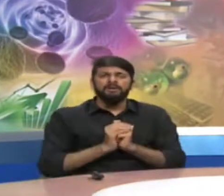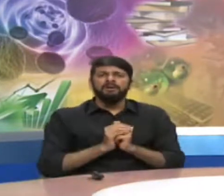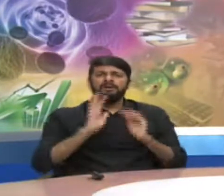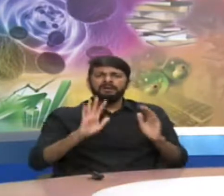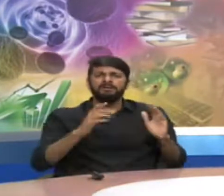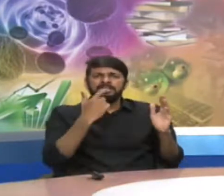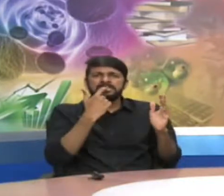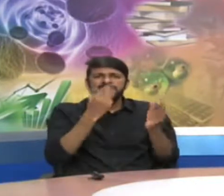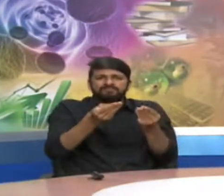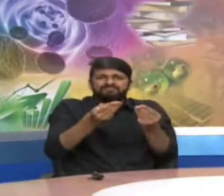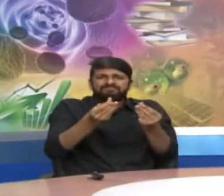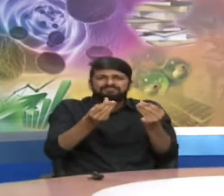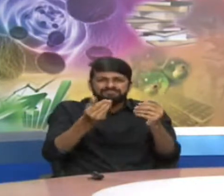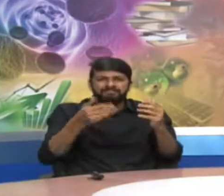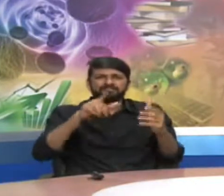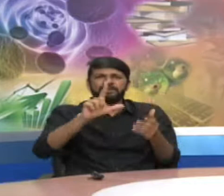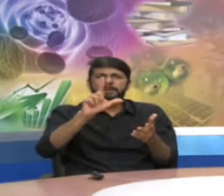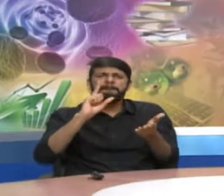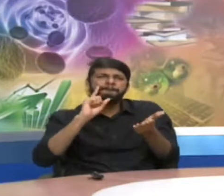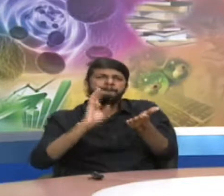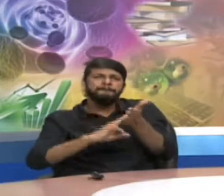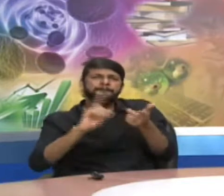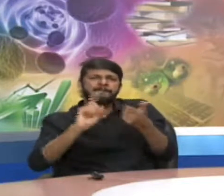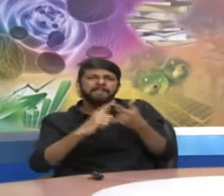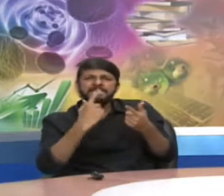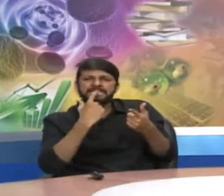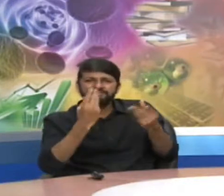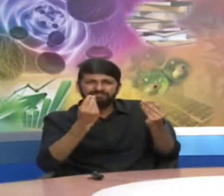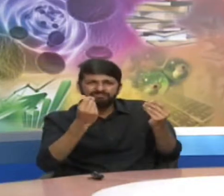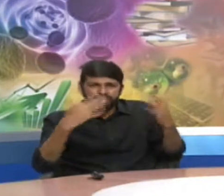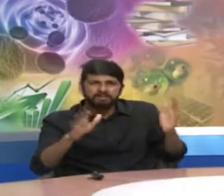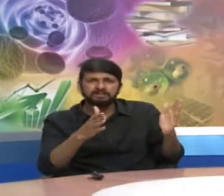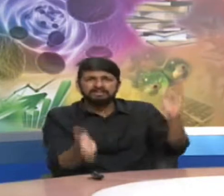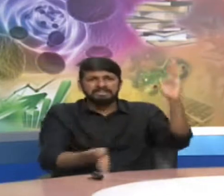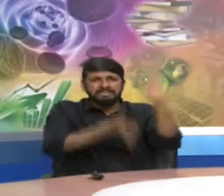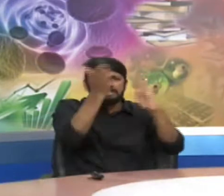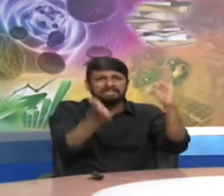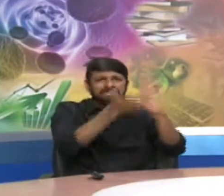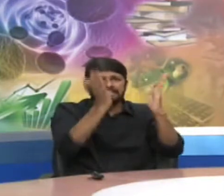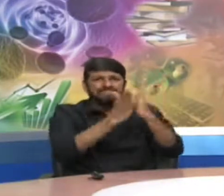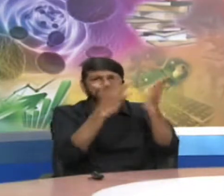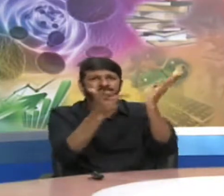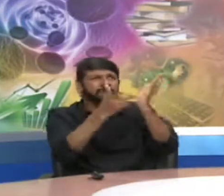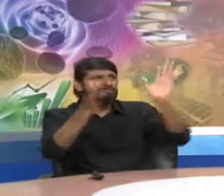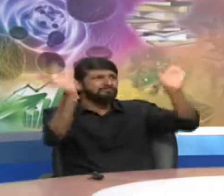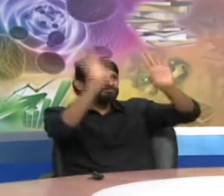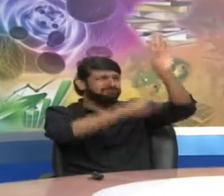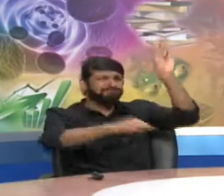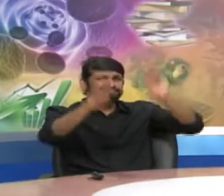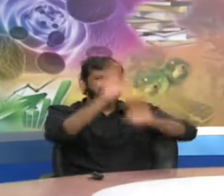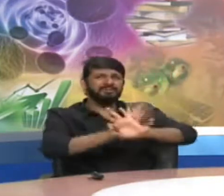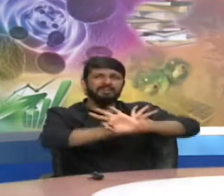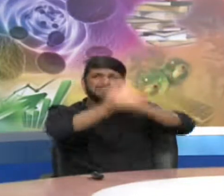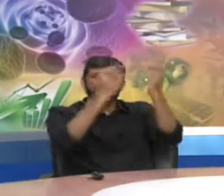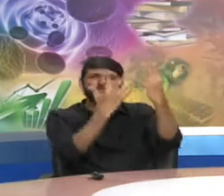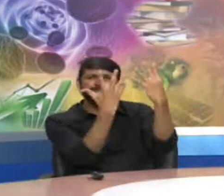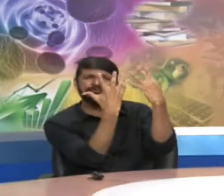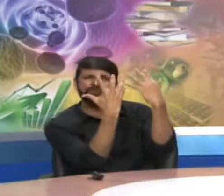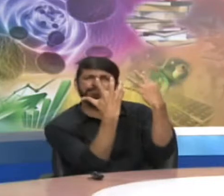Then comes in fresco painting, the technique that is